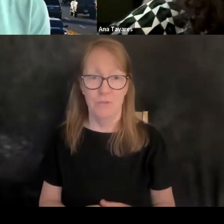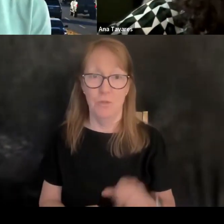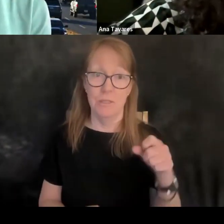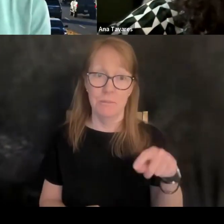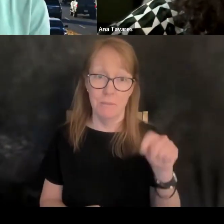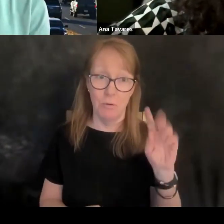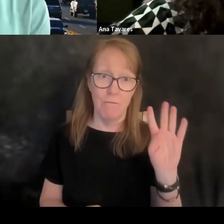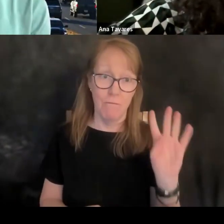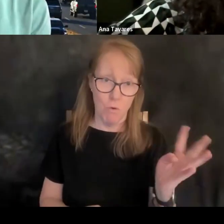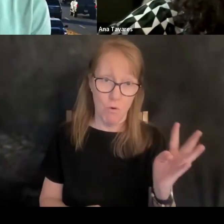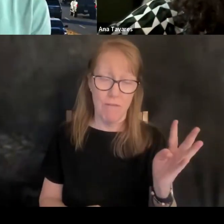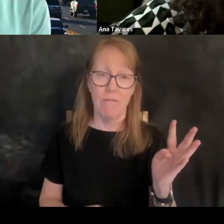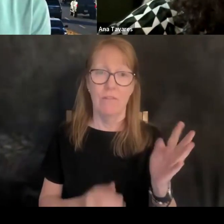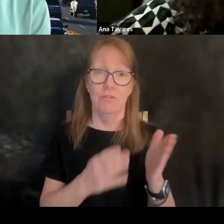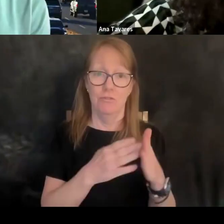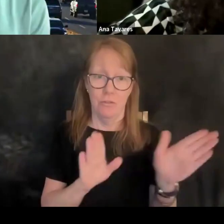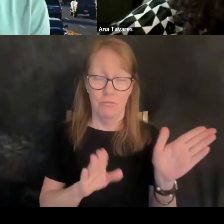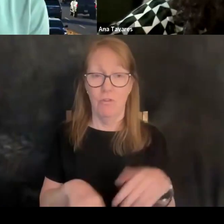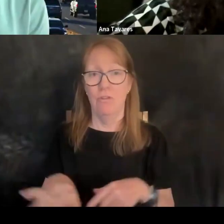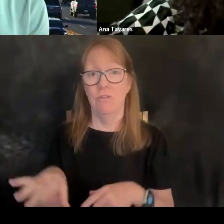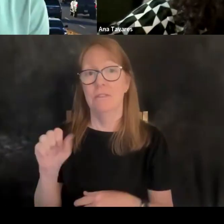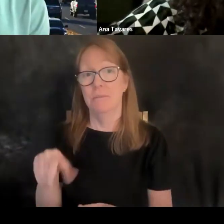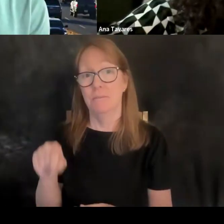Thank you so much. It